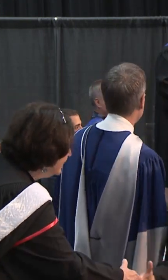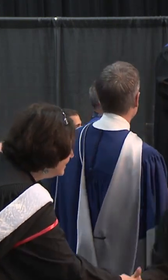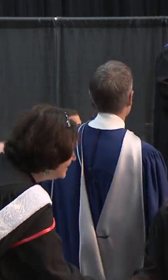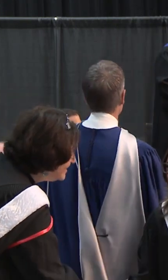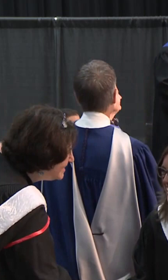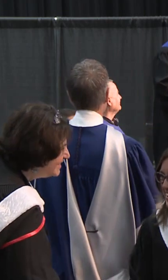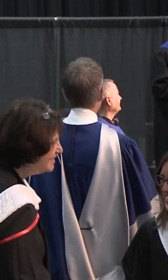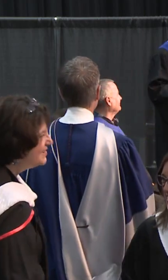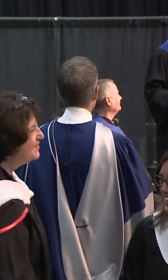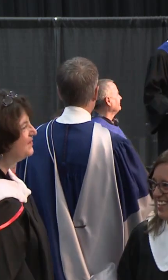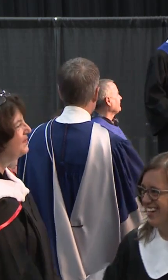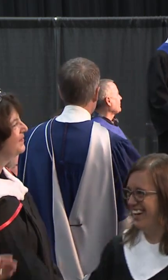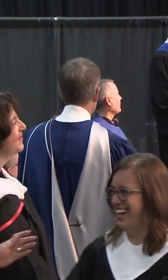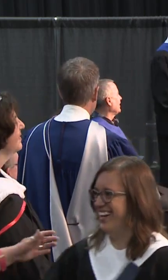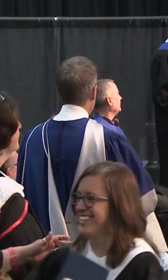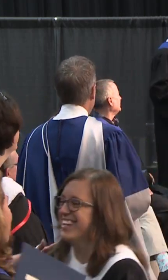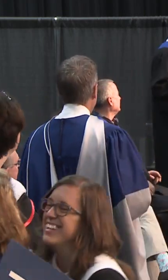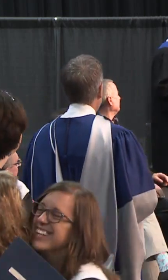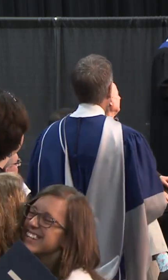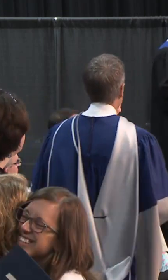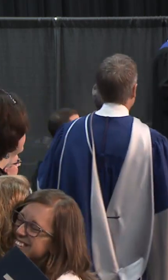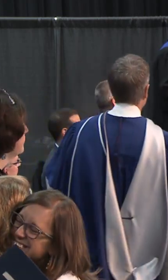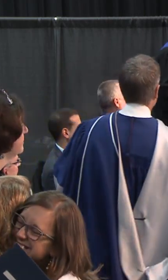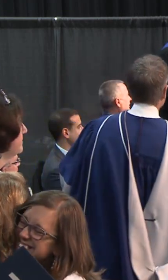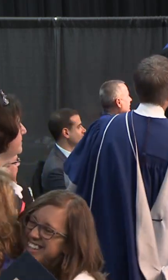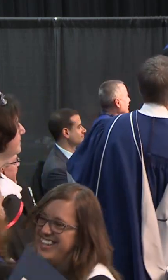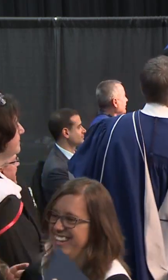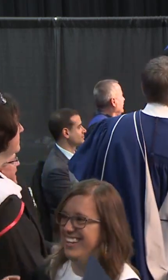Skylar Simmons.